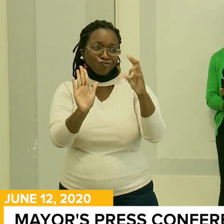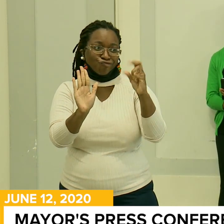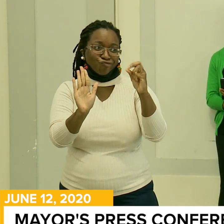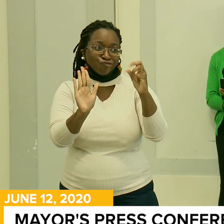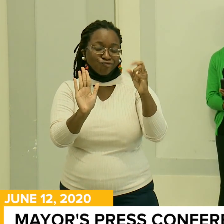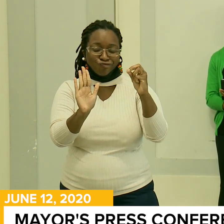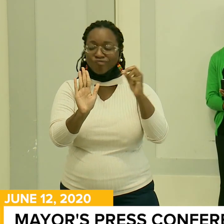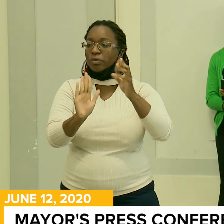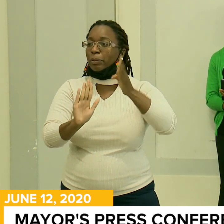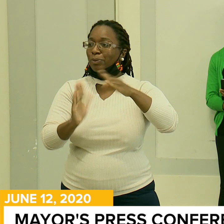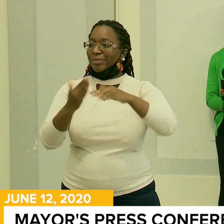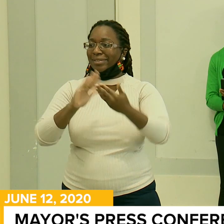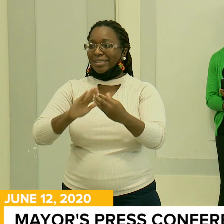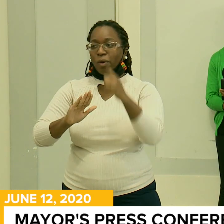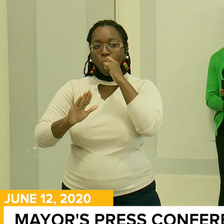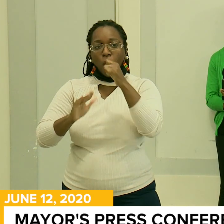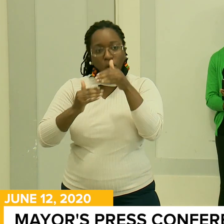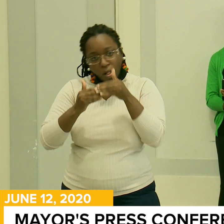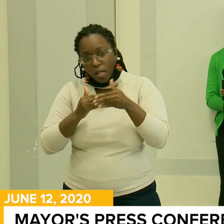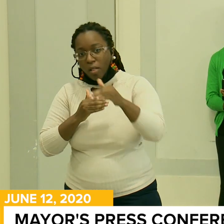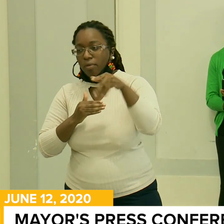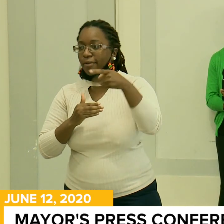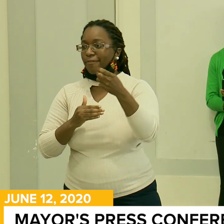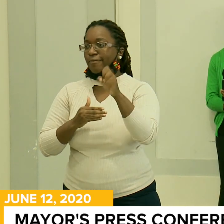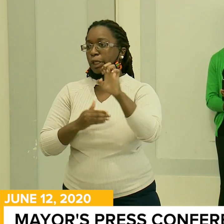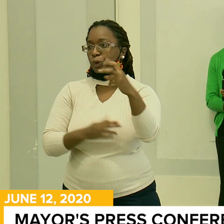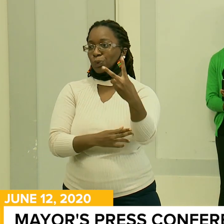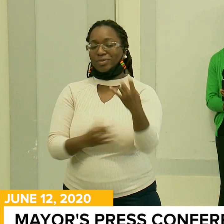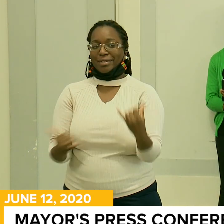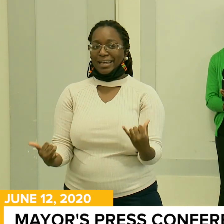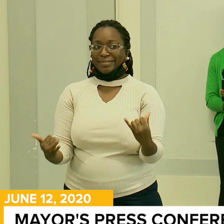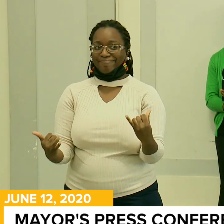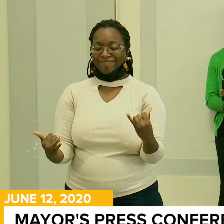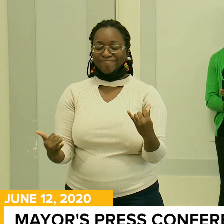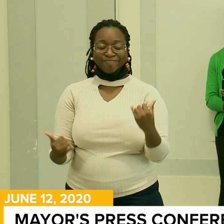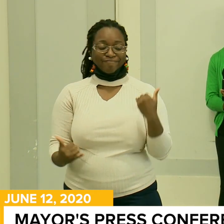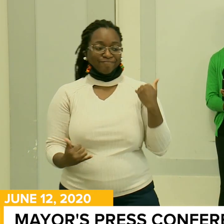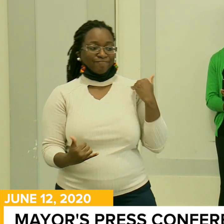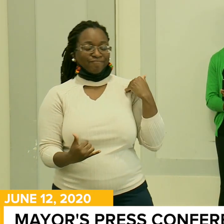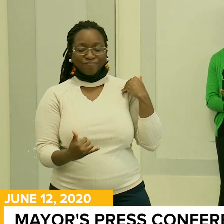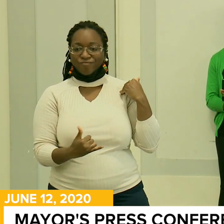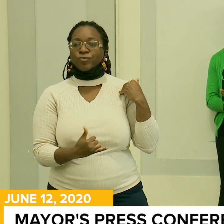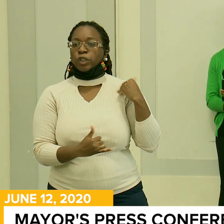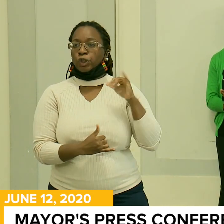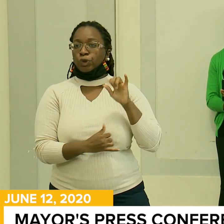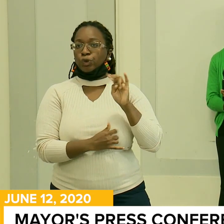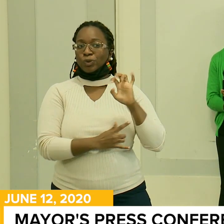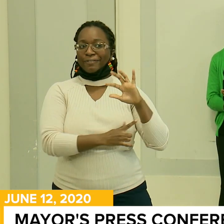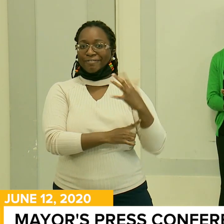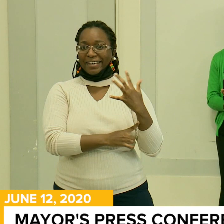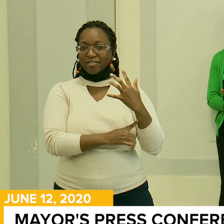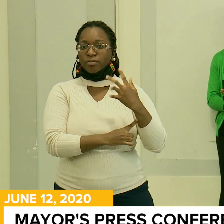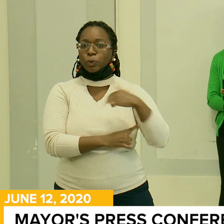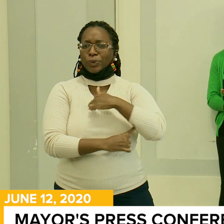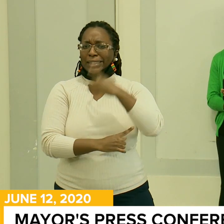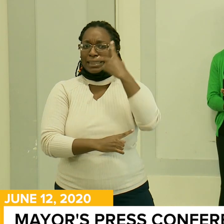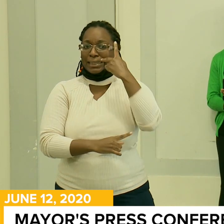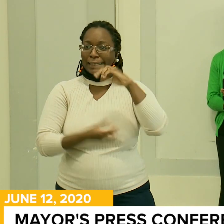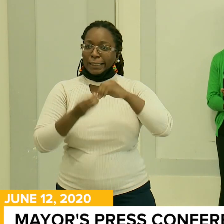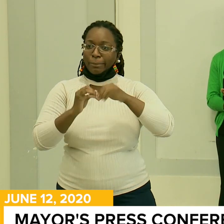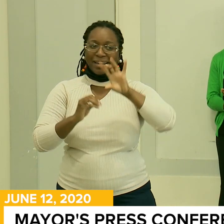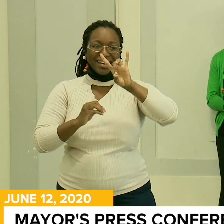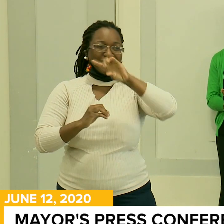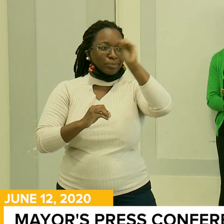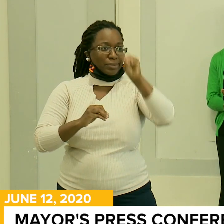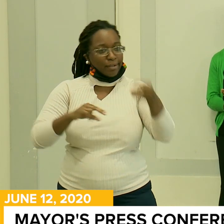will not be moving to phase 2 today. Since Friday, June the 5th, we have seen an 8% increase in